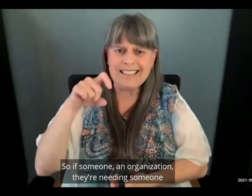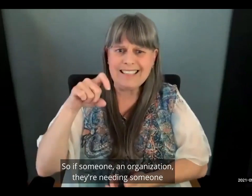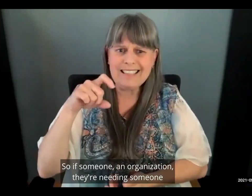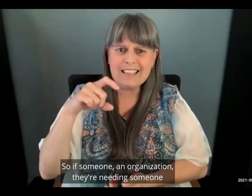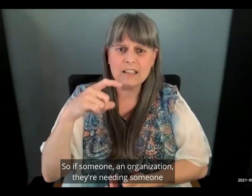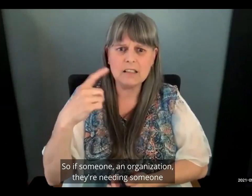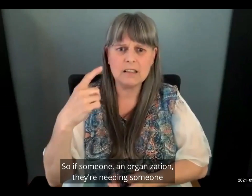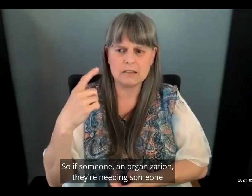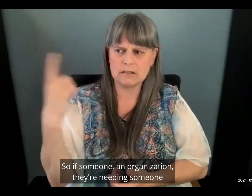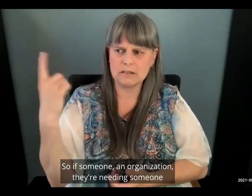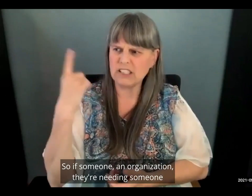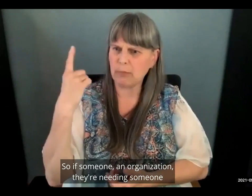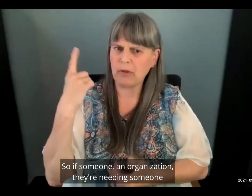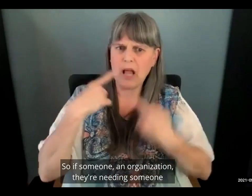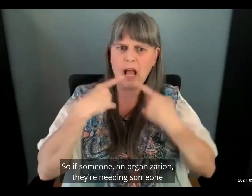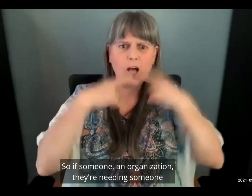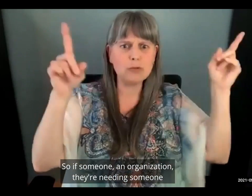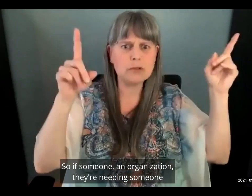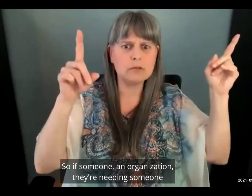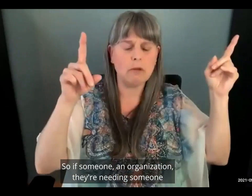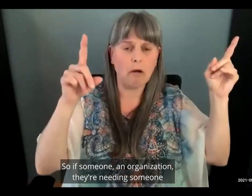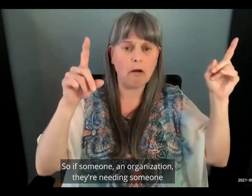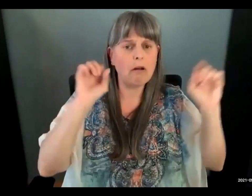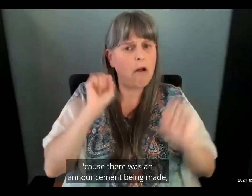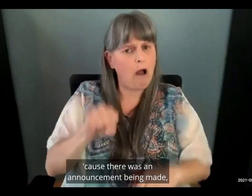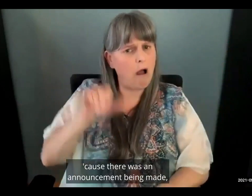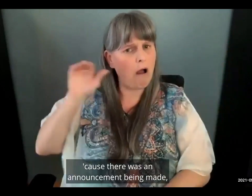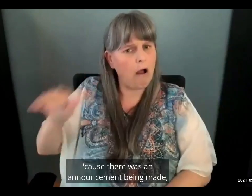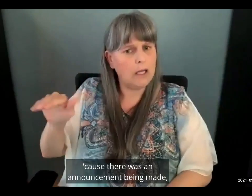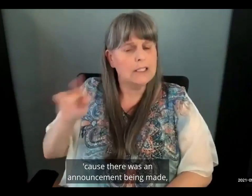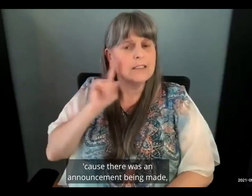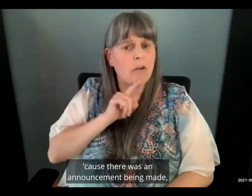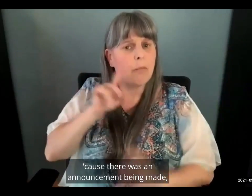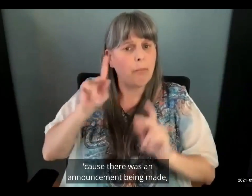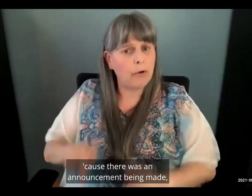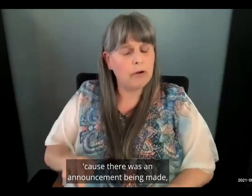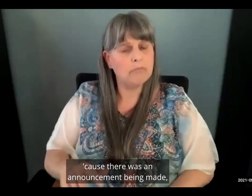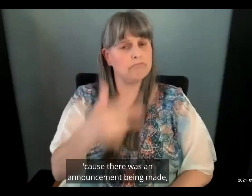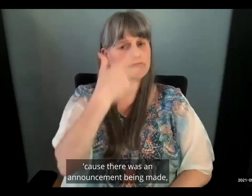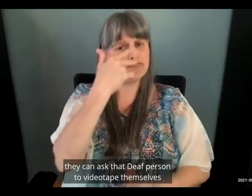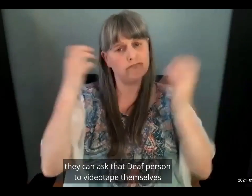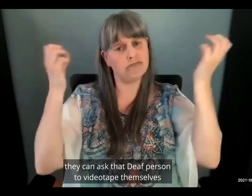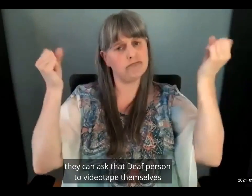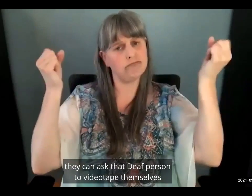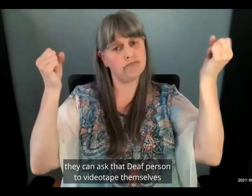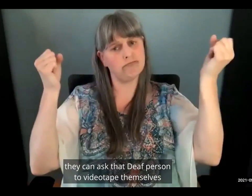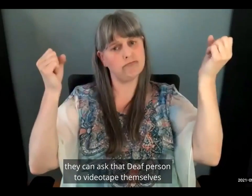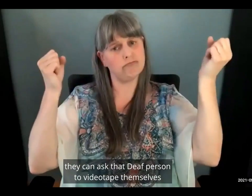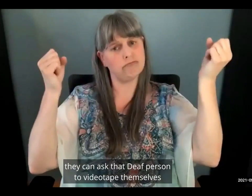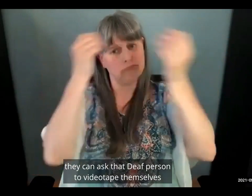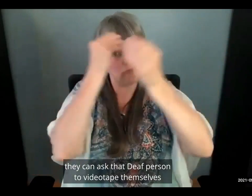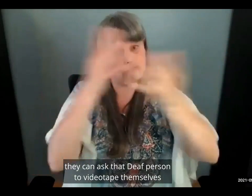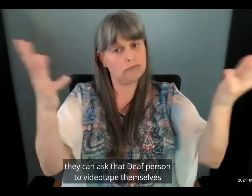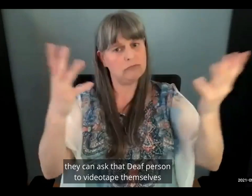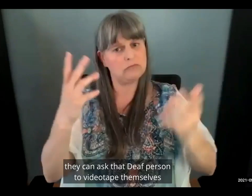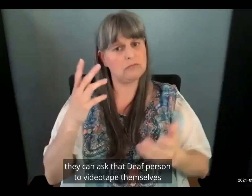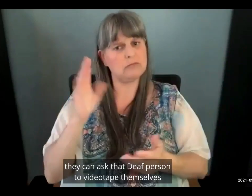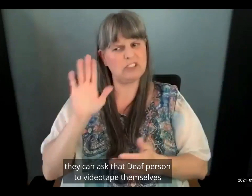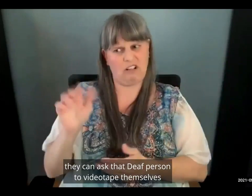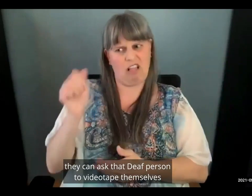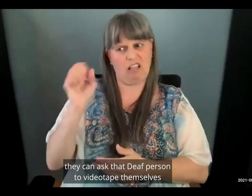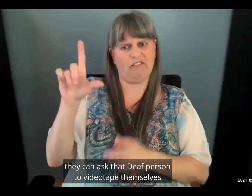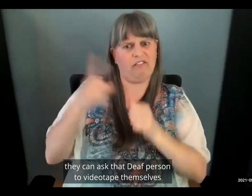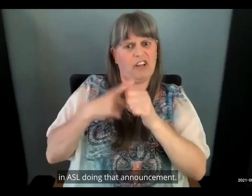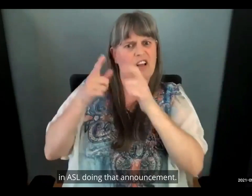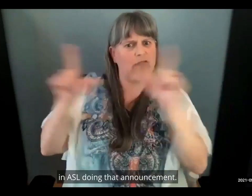an organization, you know, they're needing someone because there was an announcement being made, they can ask that deaf person to